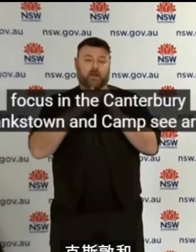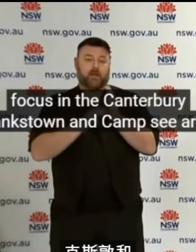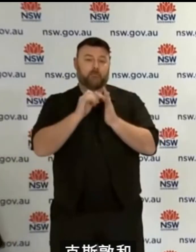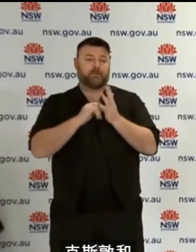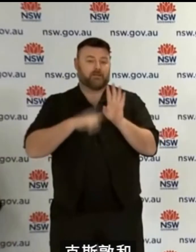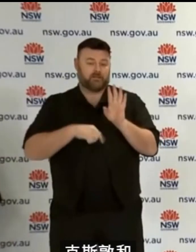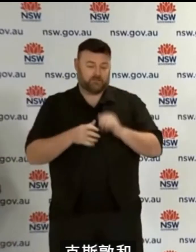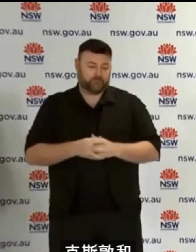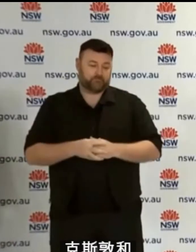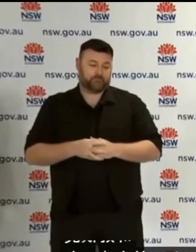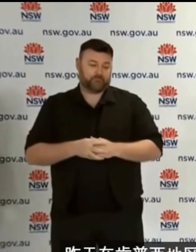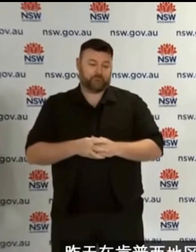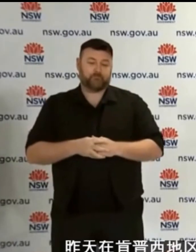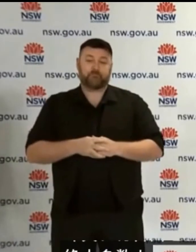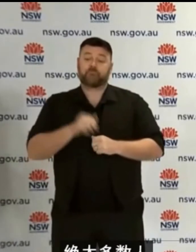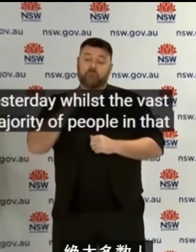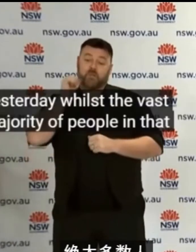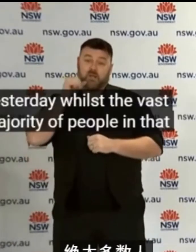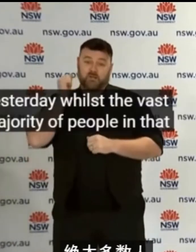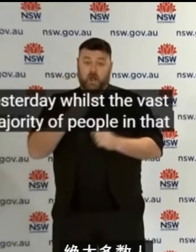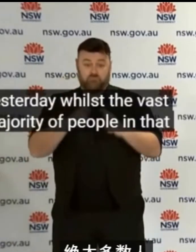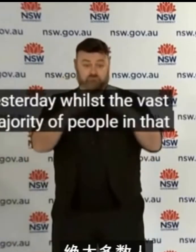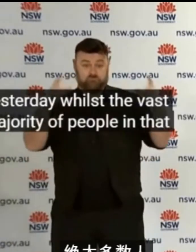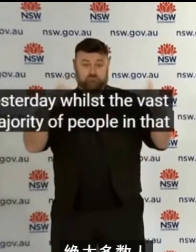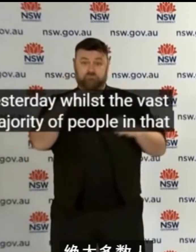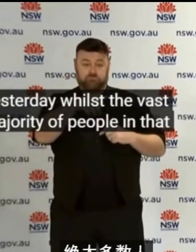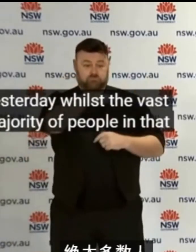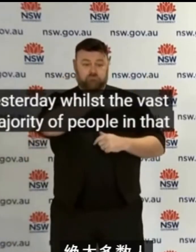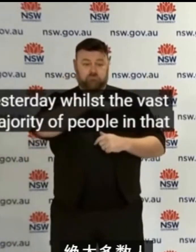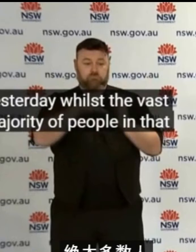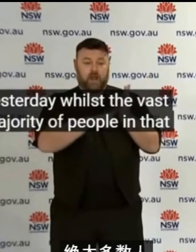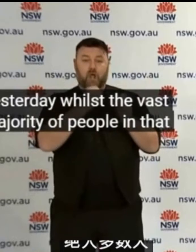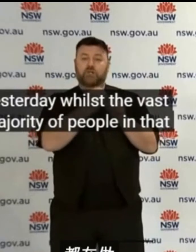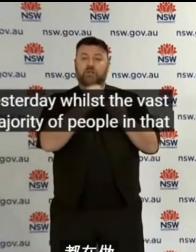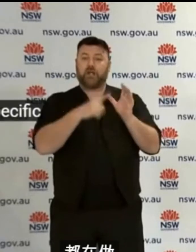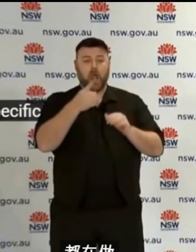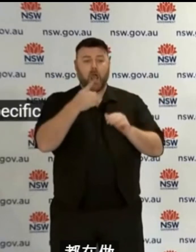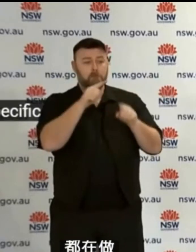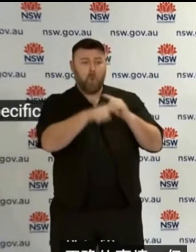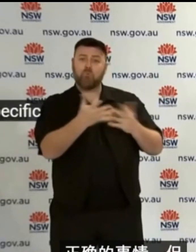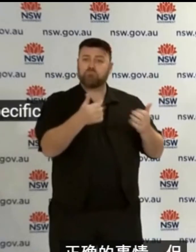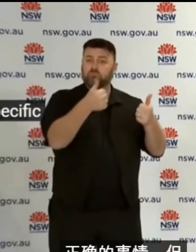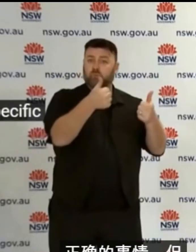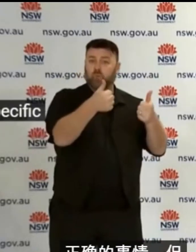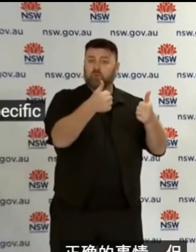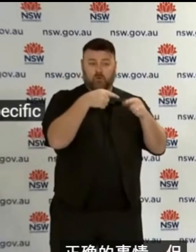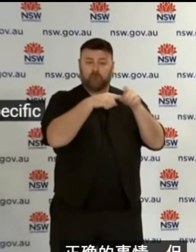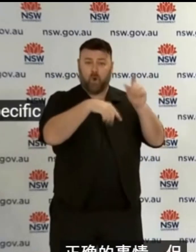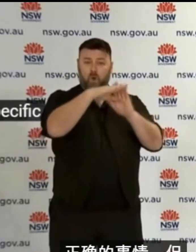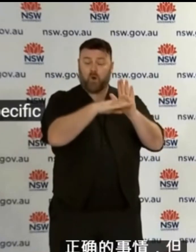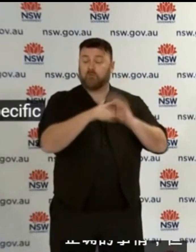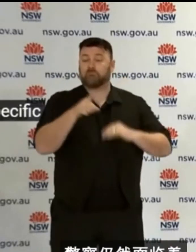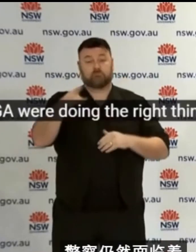Yesterday, whilst the vast majority of people in that specific LGA were doing the right thing, police were still confronted